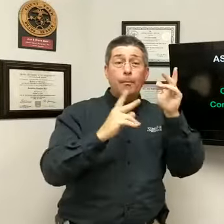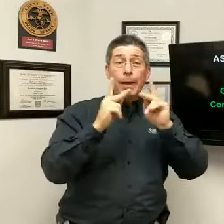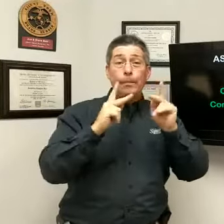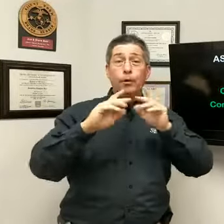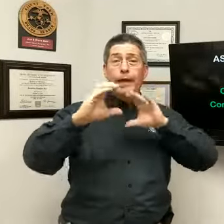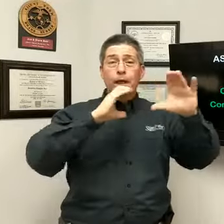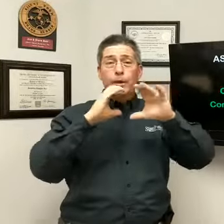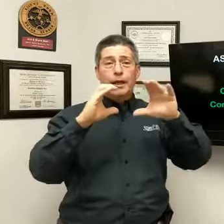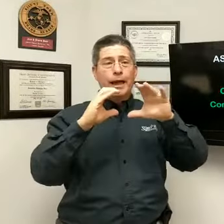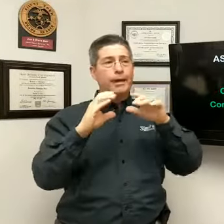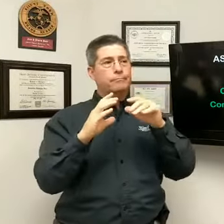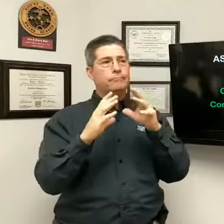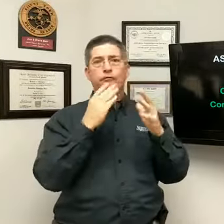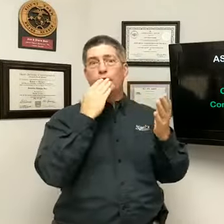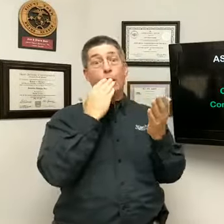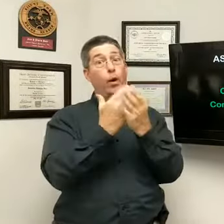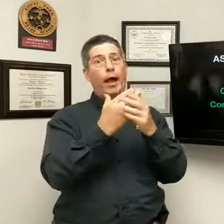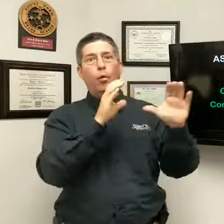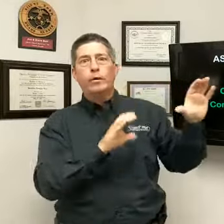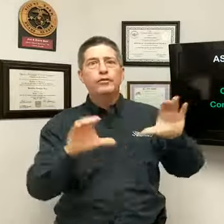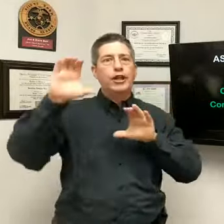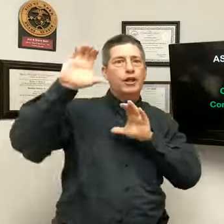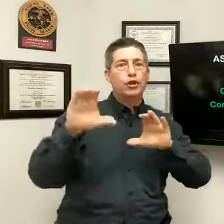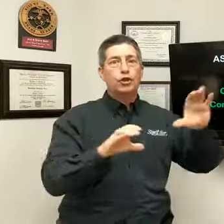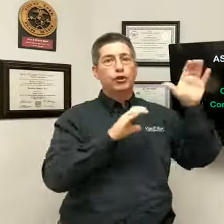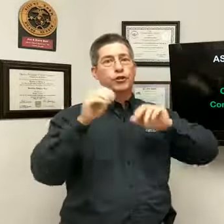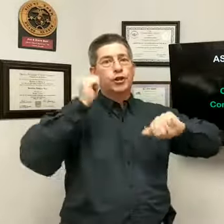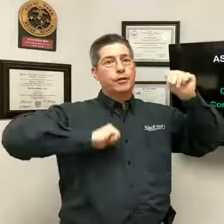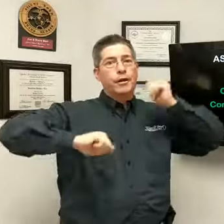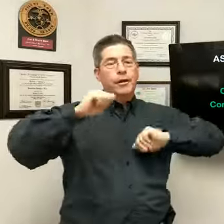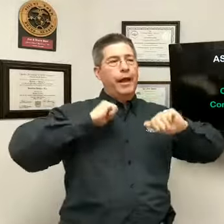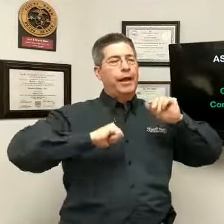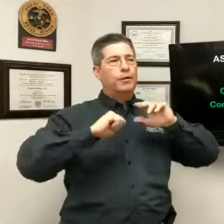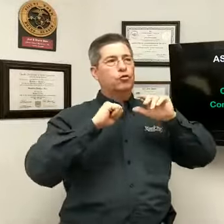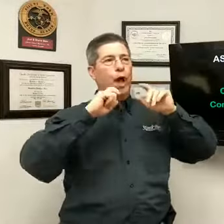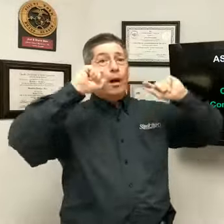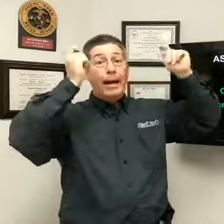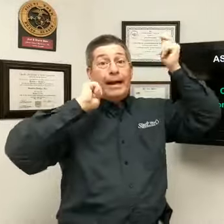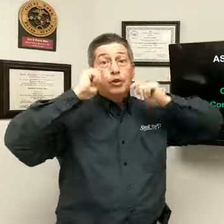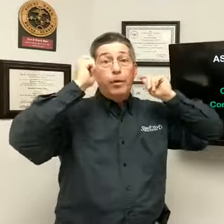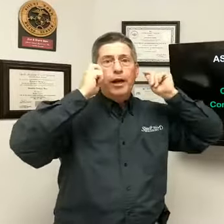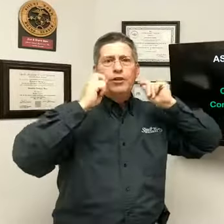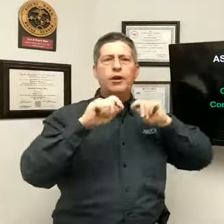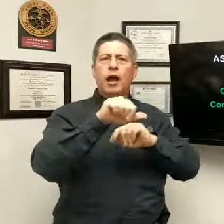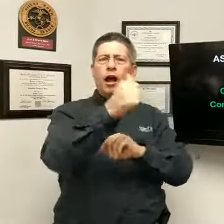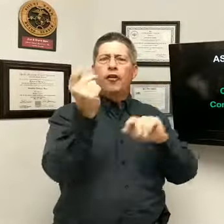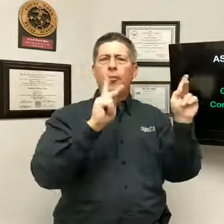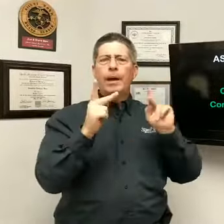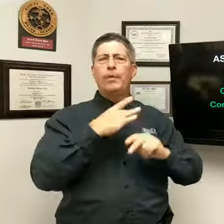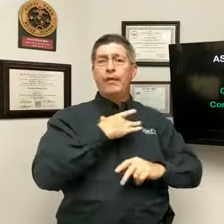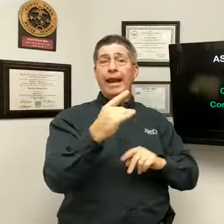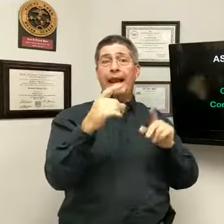people, they communicate very well with gestures and drama and expression. Other people, they like